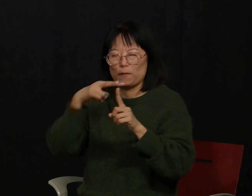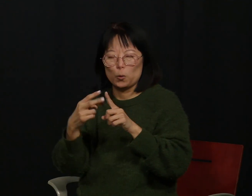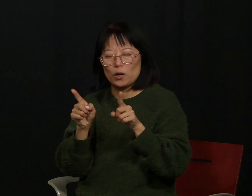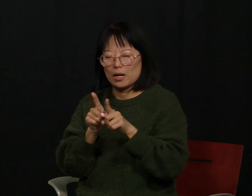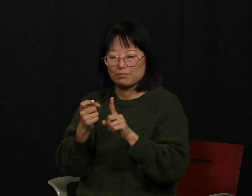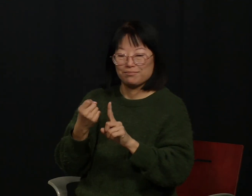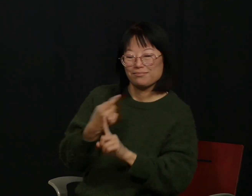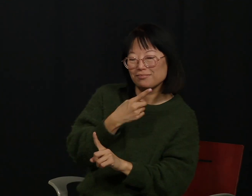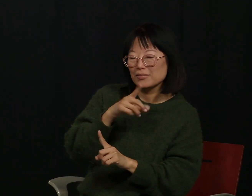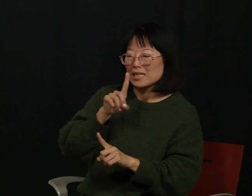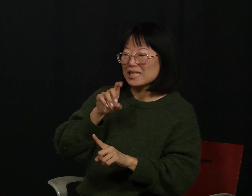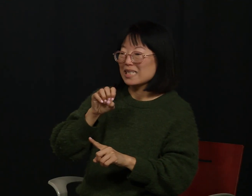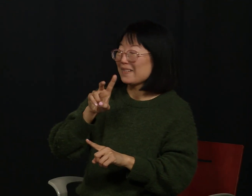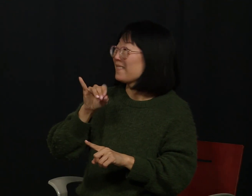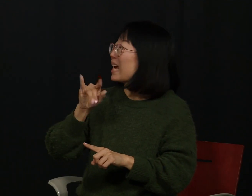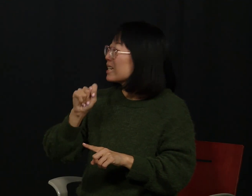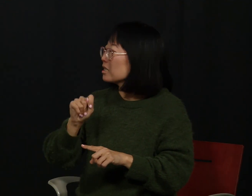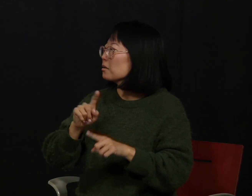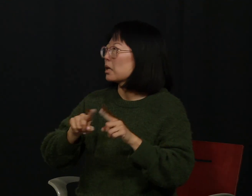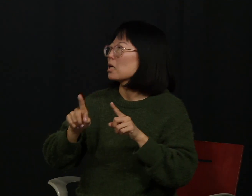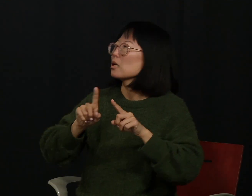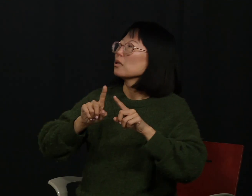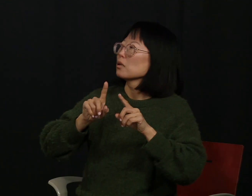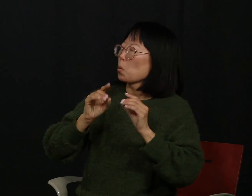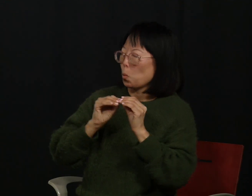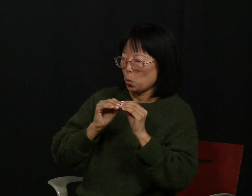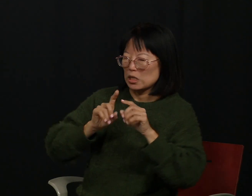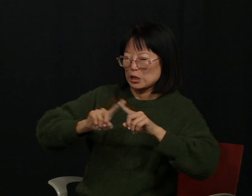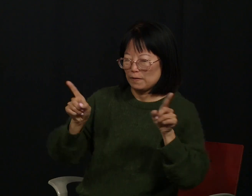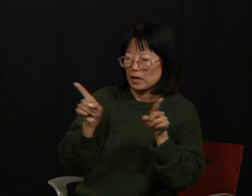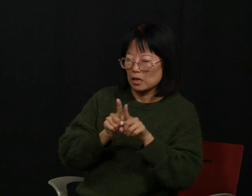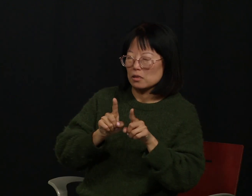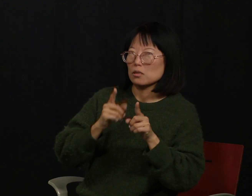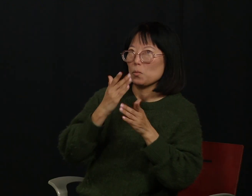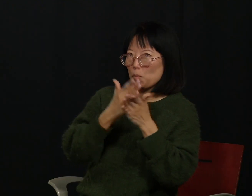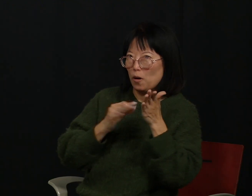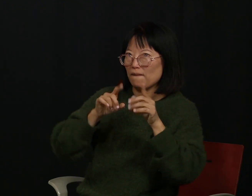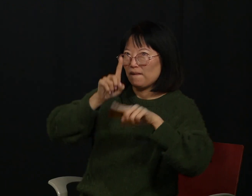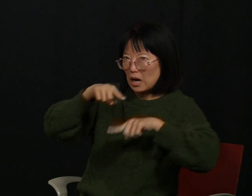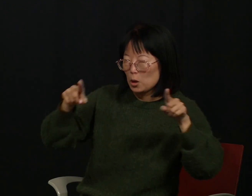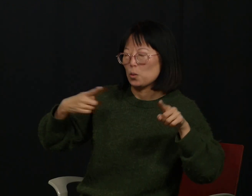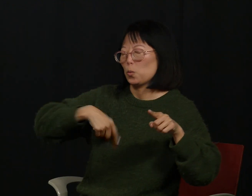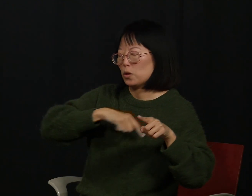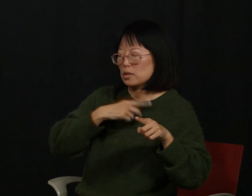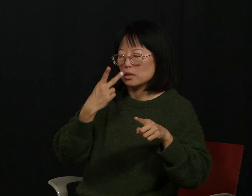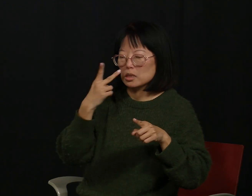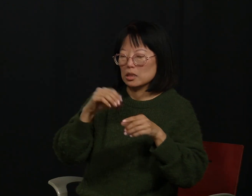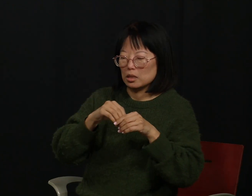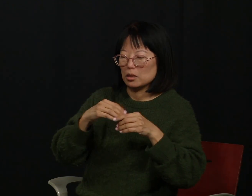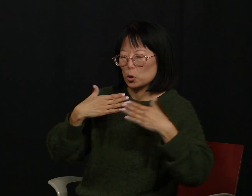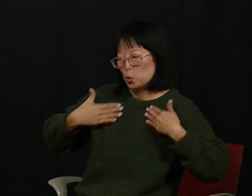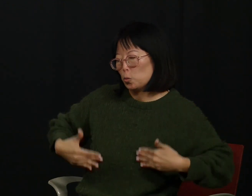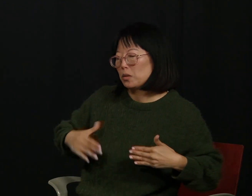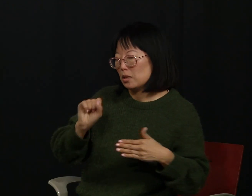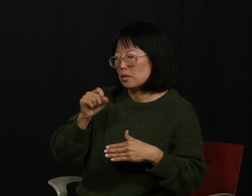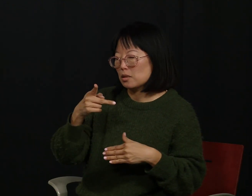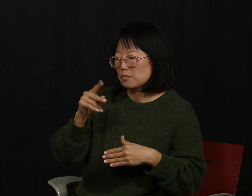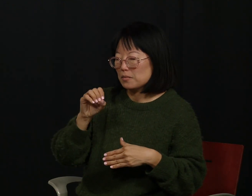viewed as deviant. It's just different, a part of variation that we see in the human